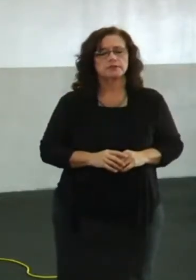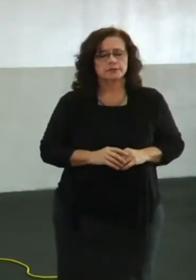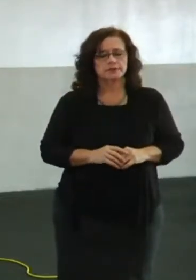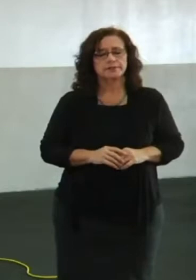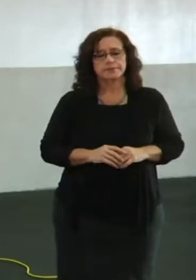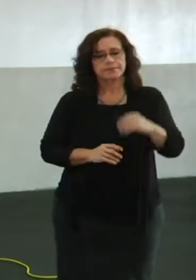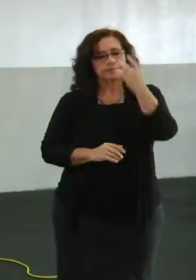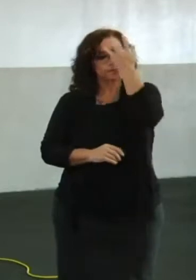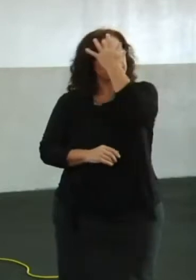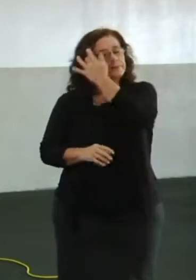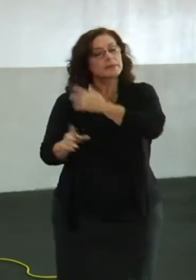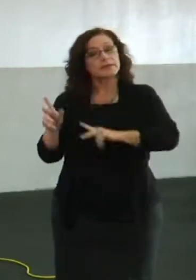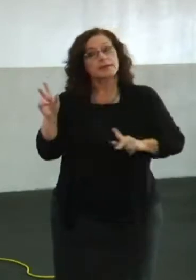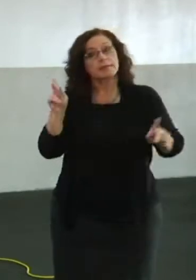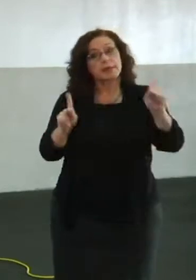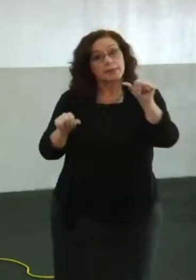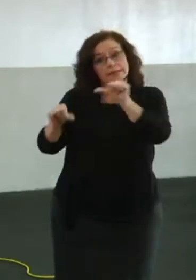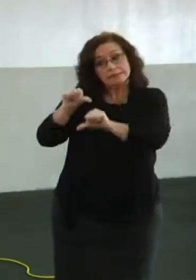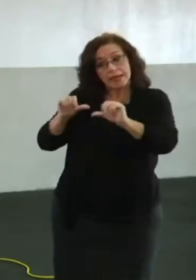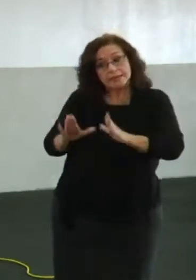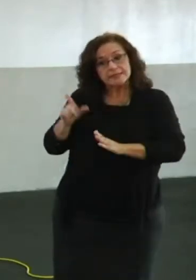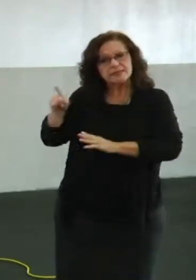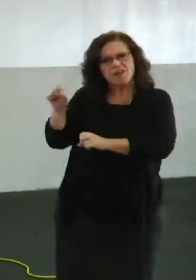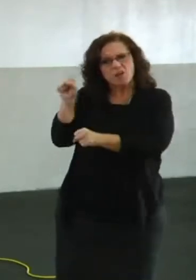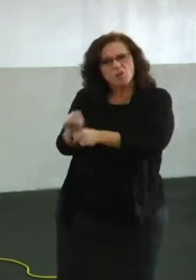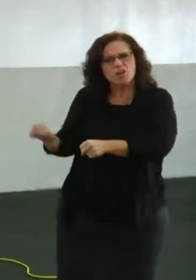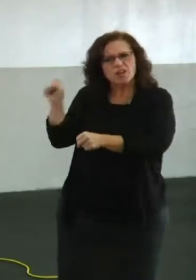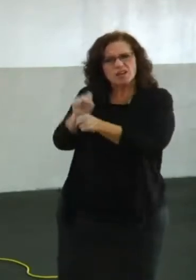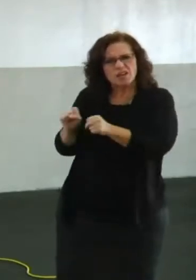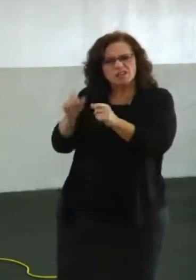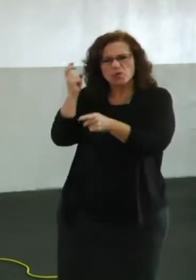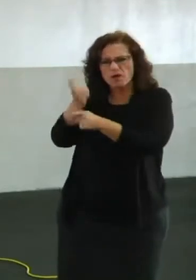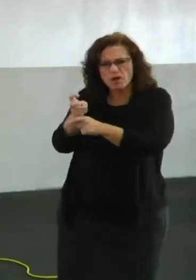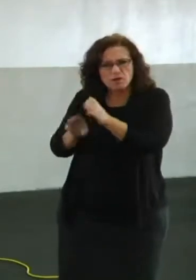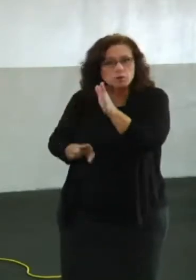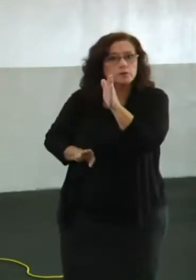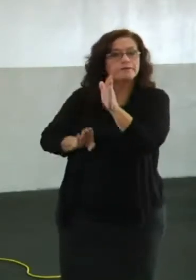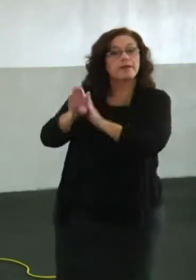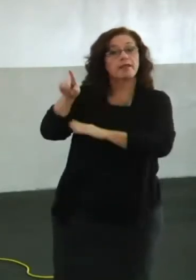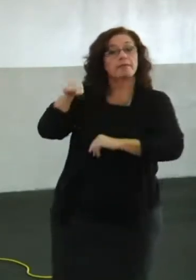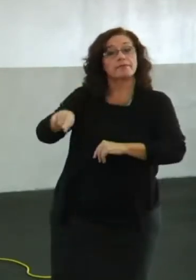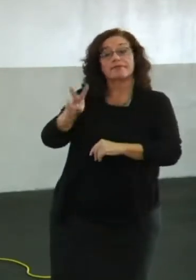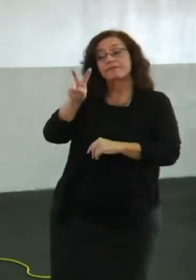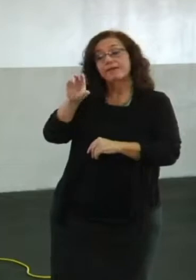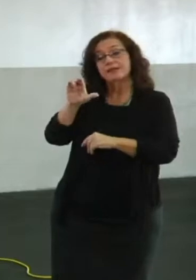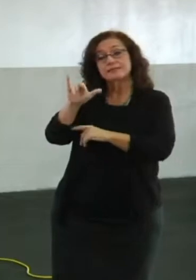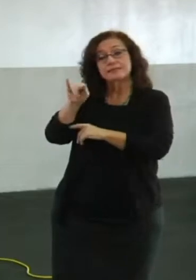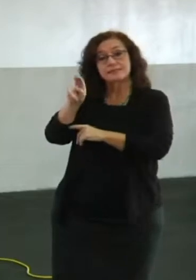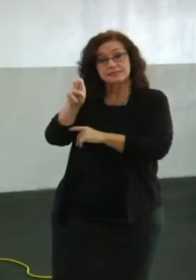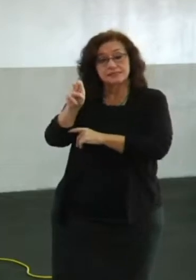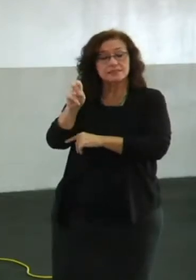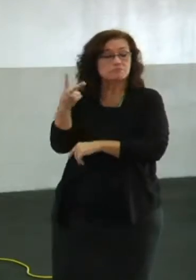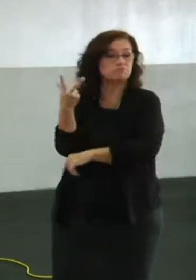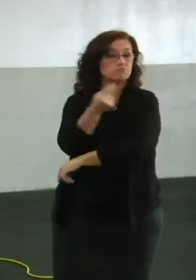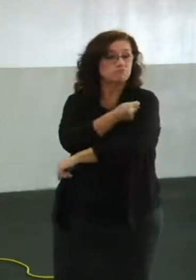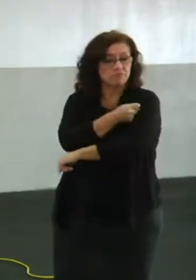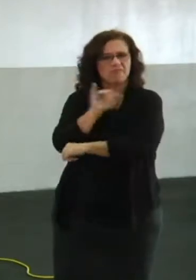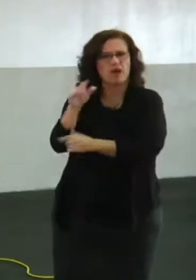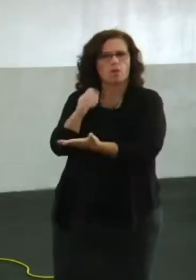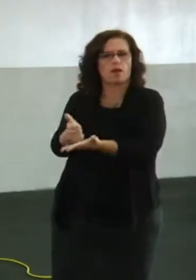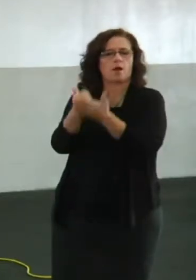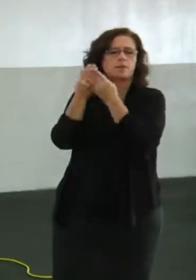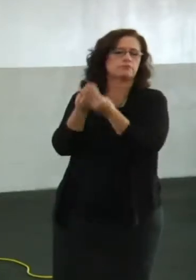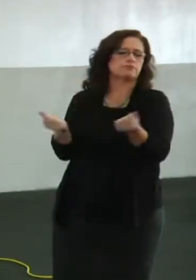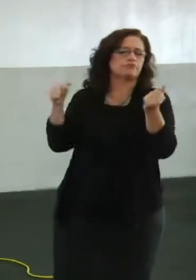vaccine, and when there is a vaccine available that is safe, that is going to help us to be able to get over this pandemic. But until now, there's